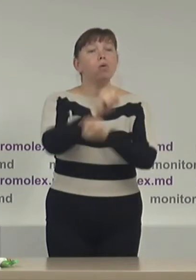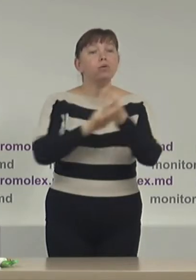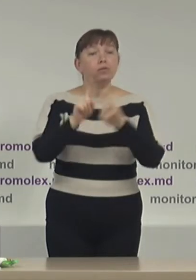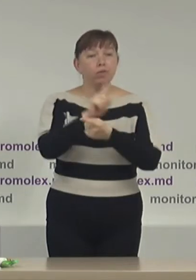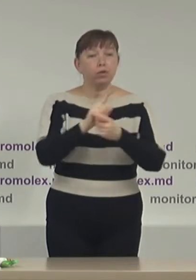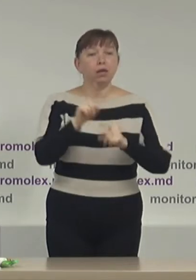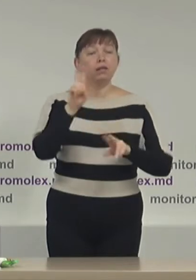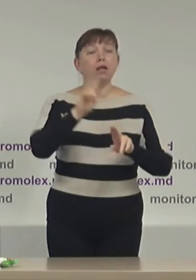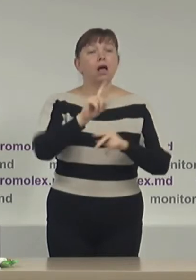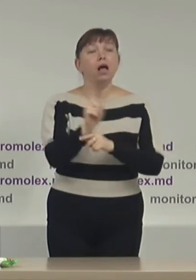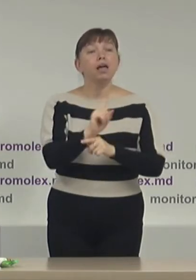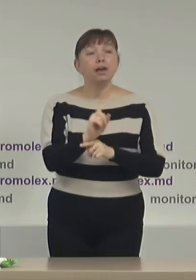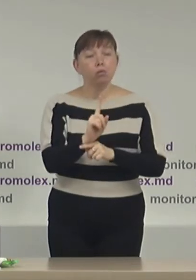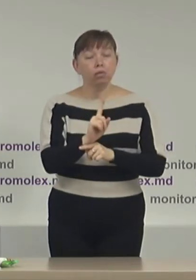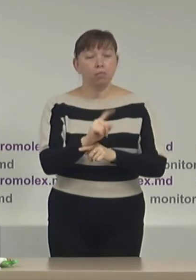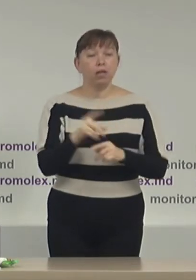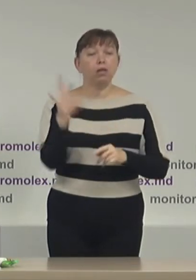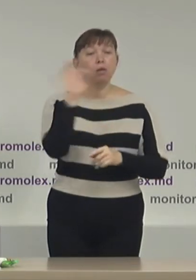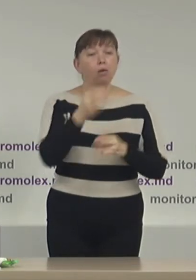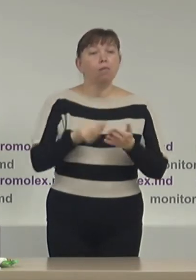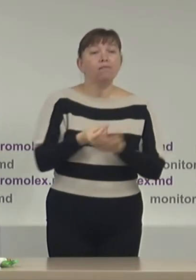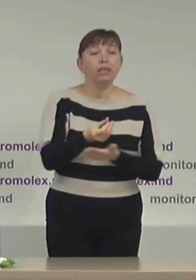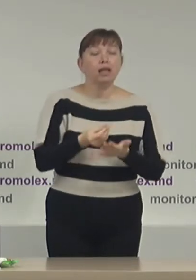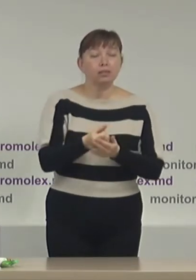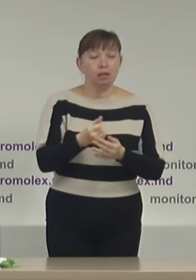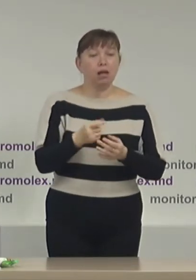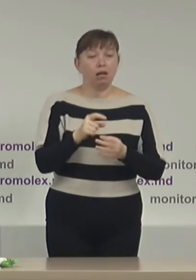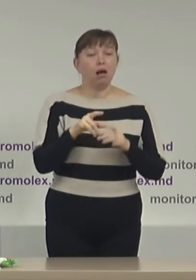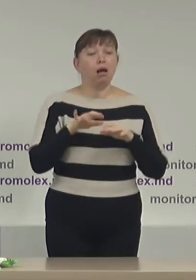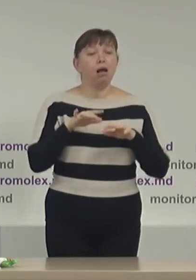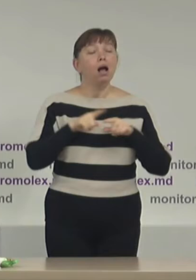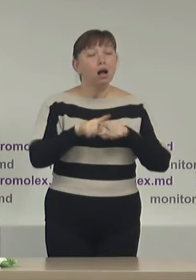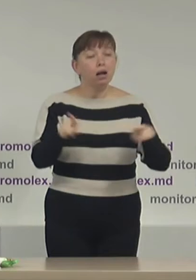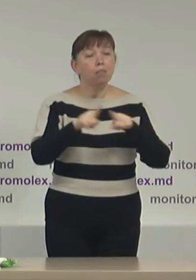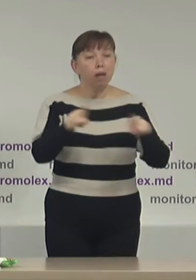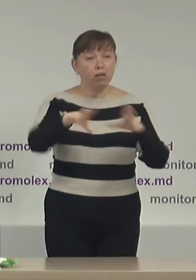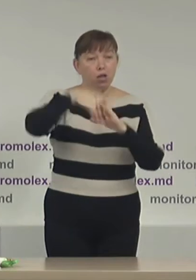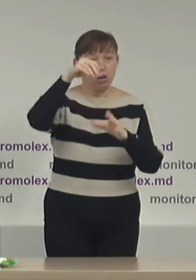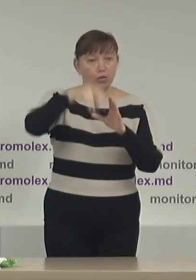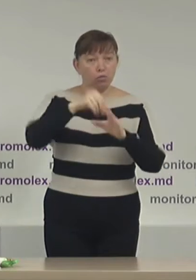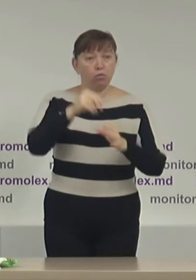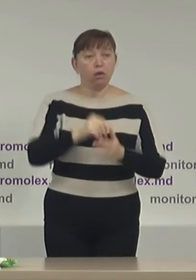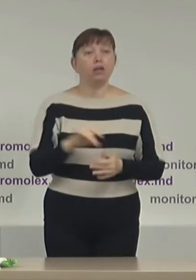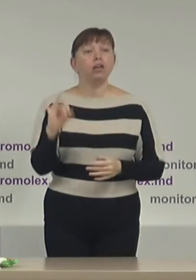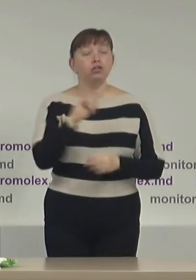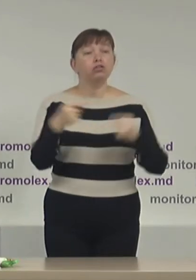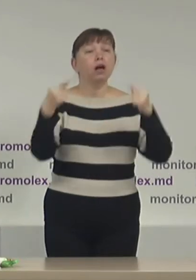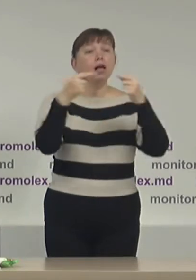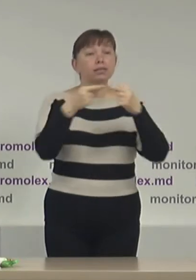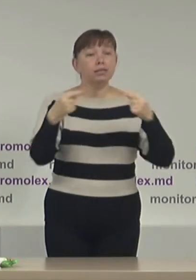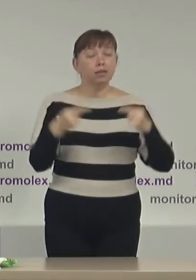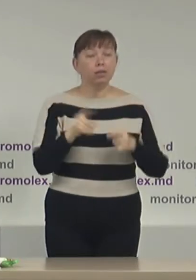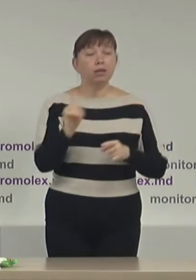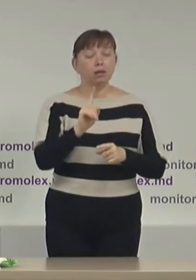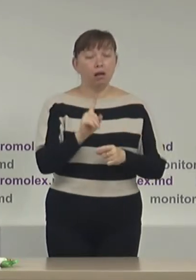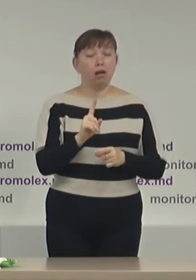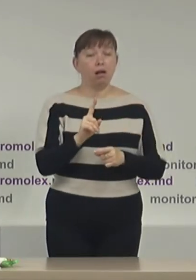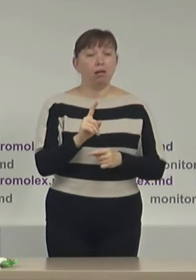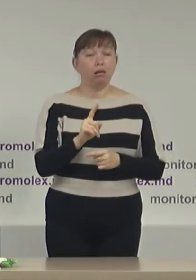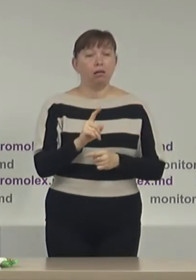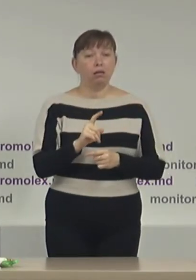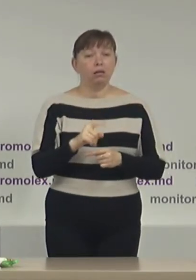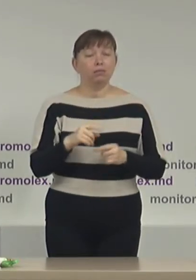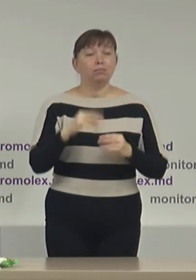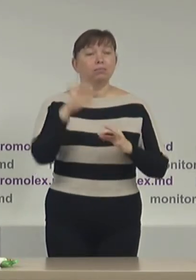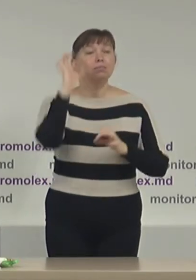Central Electoral Commission adopted some amendments to the regulation on the funding of electoral campaigns and established as a